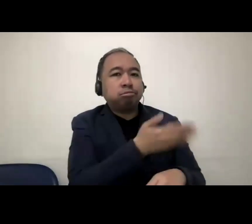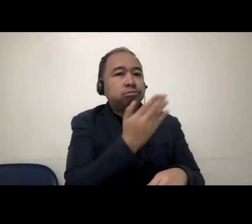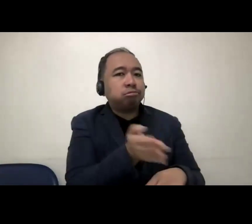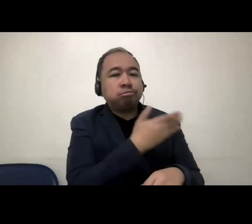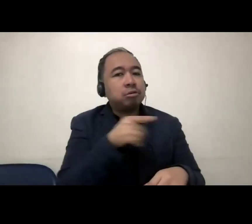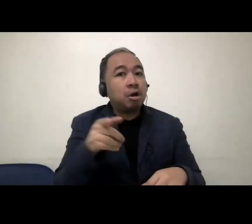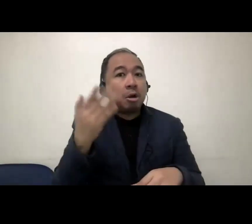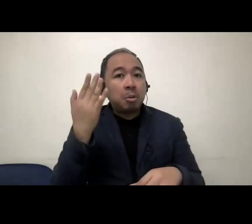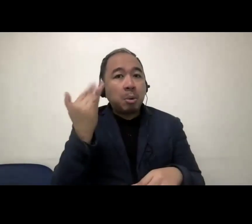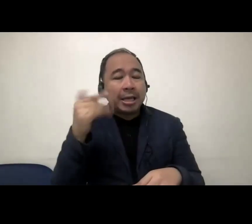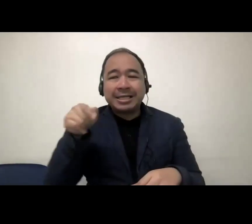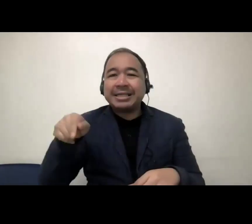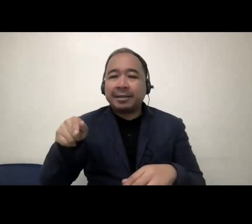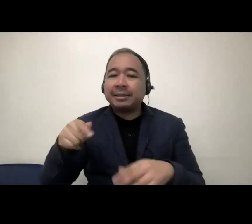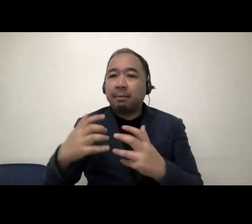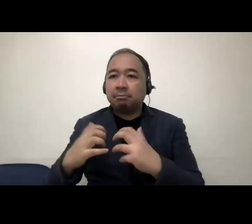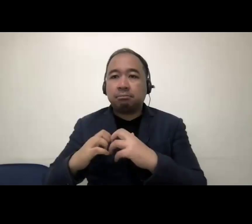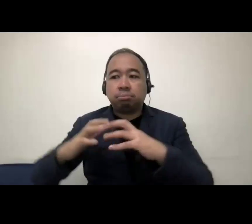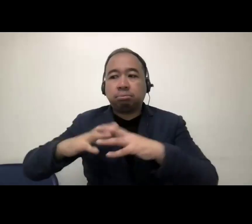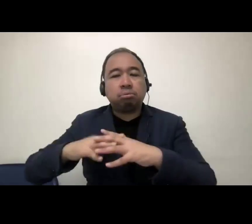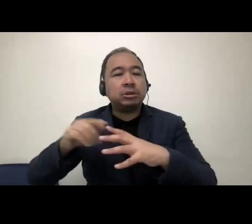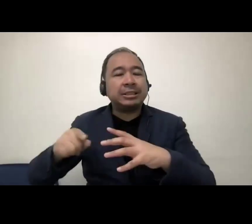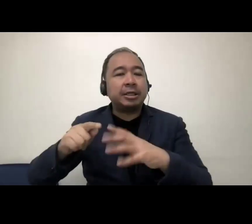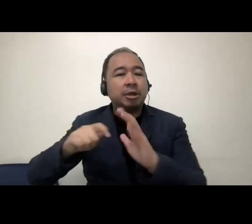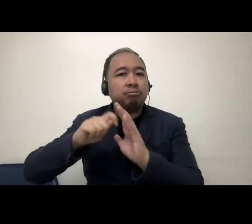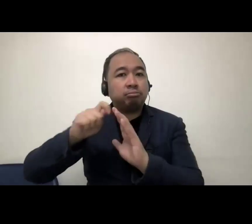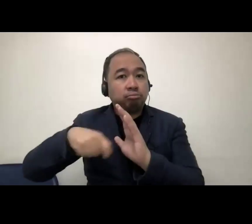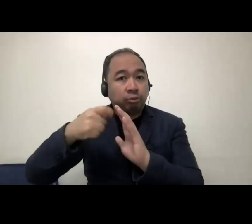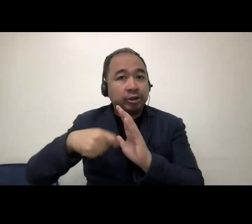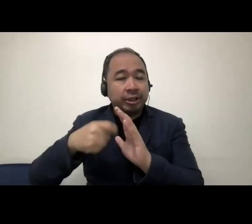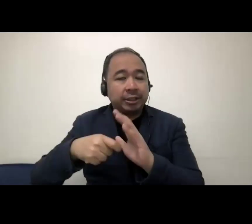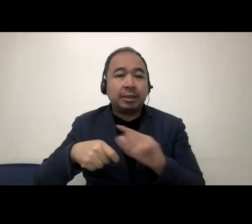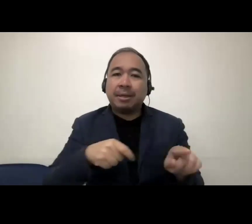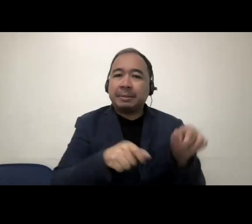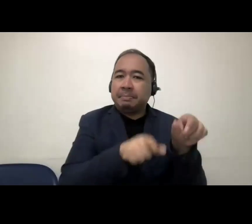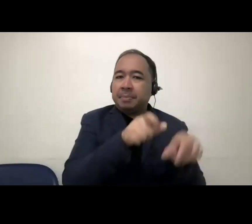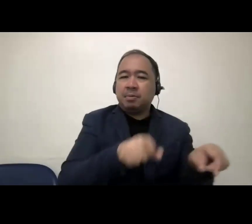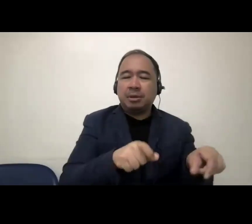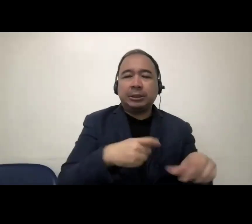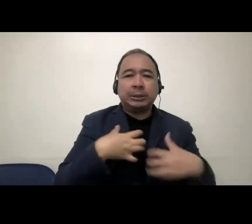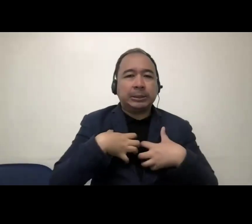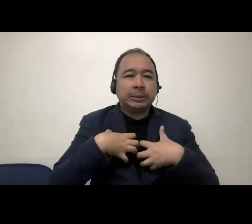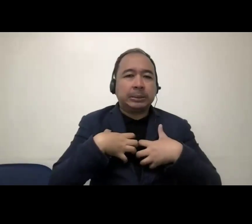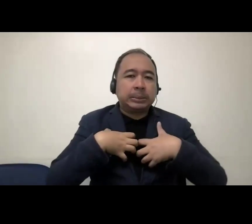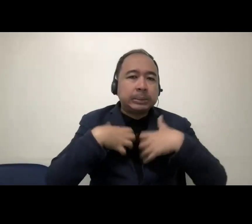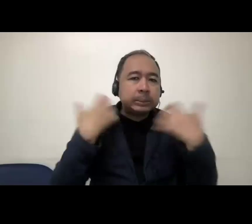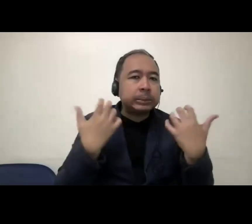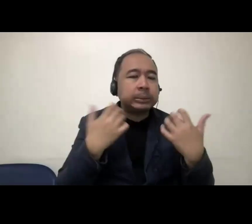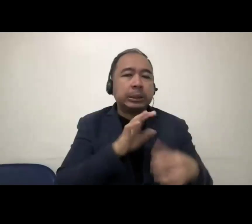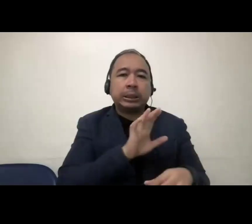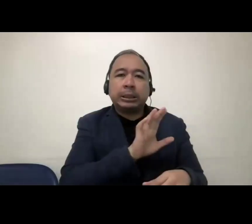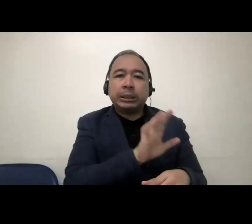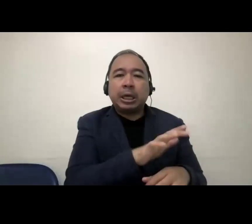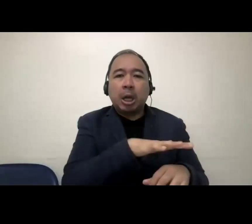project. The affected indigenous community have expressed strong grievances over the loss of their customary